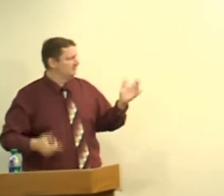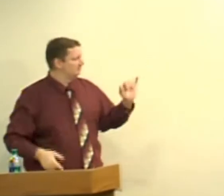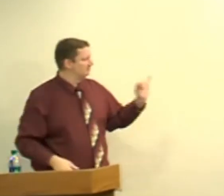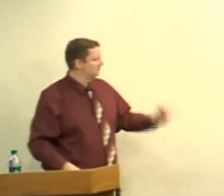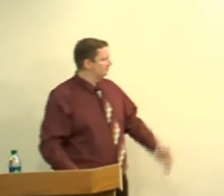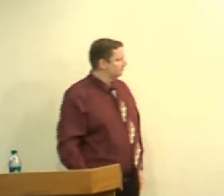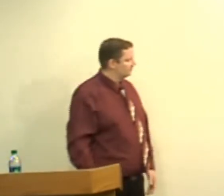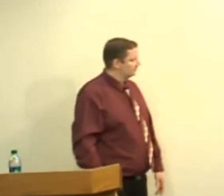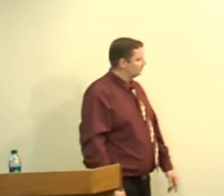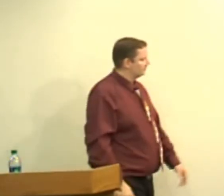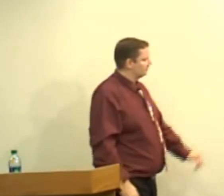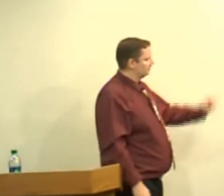always against him.